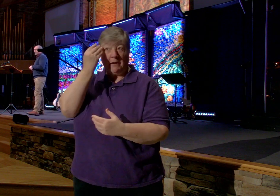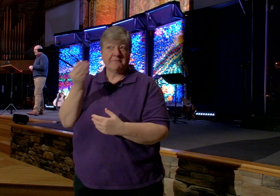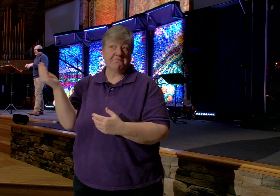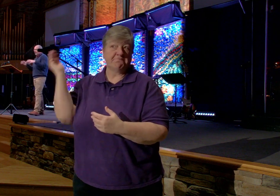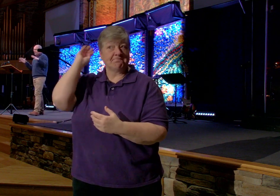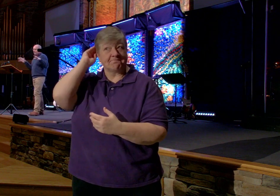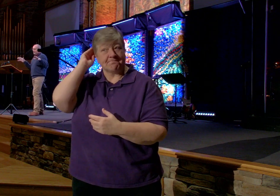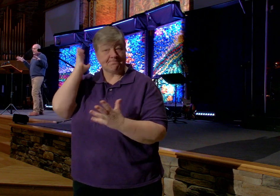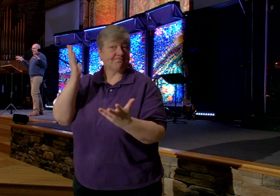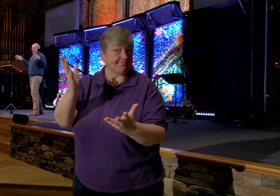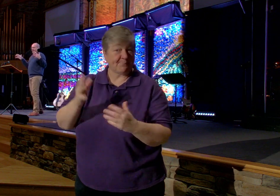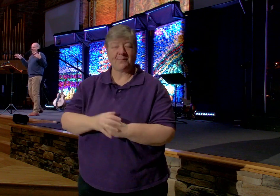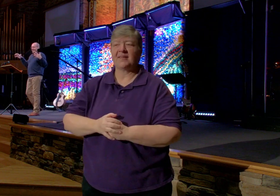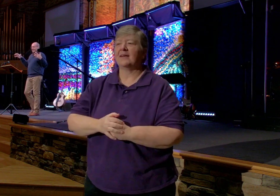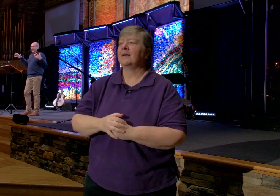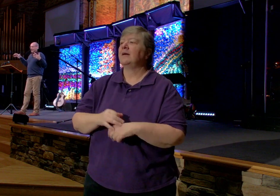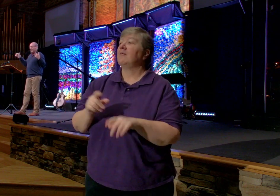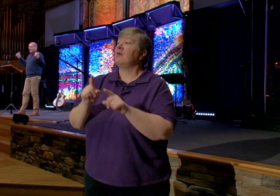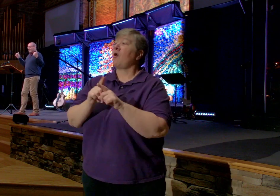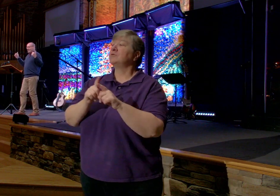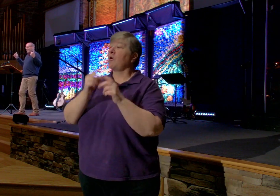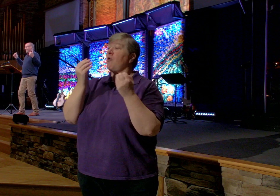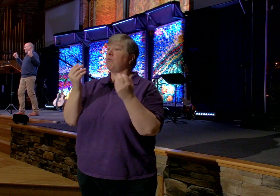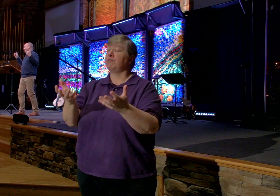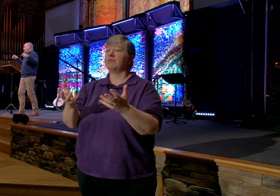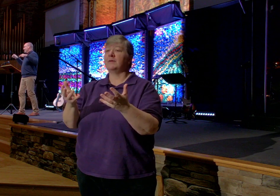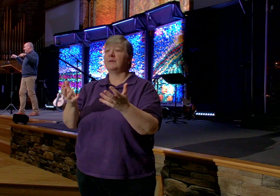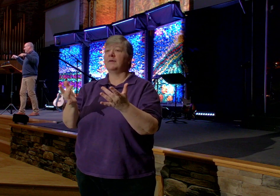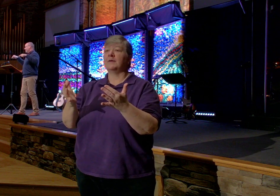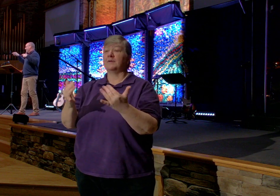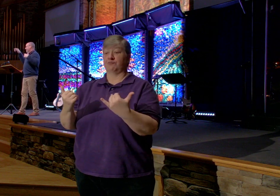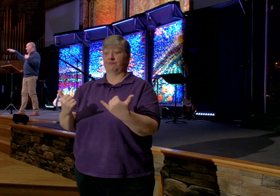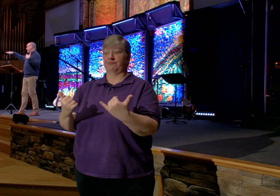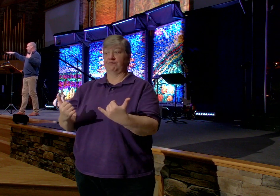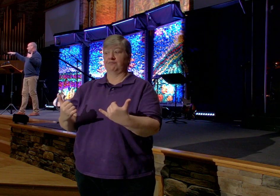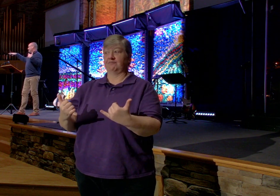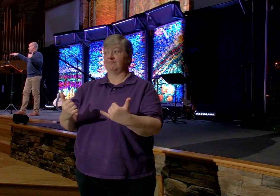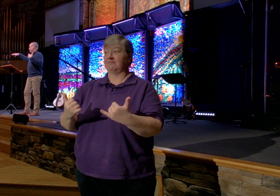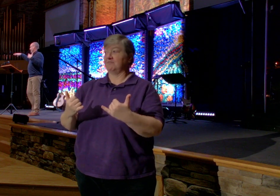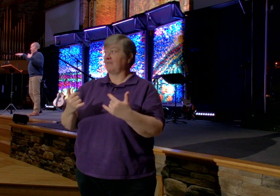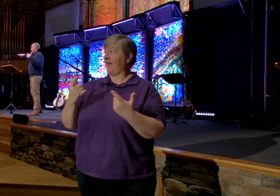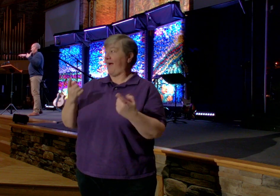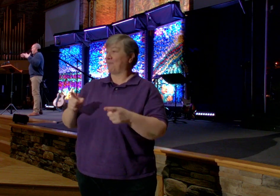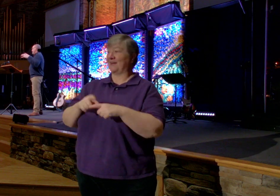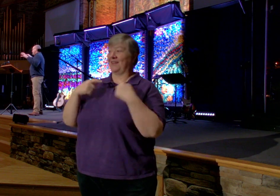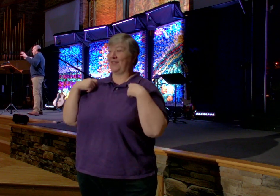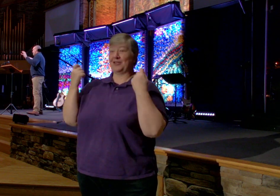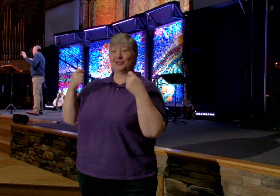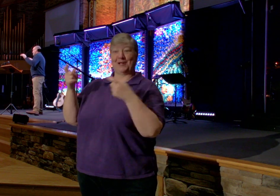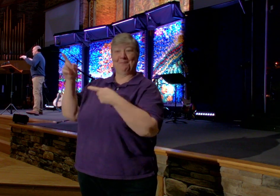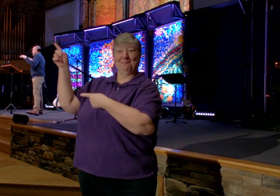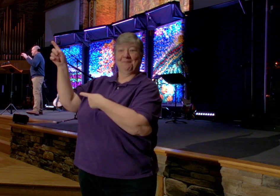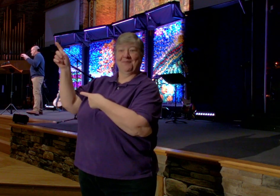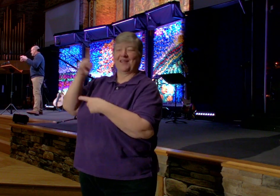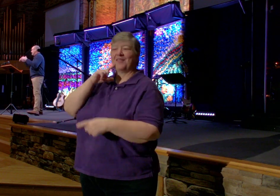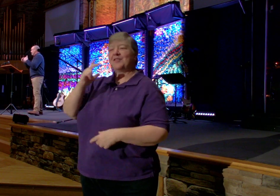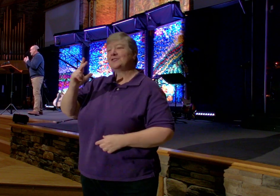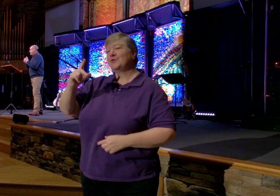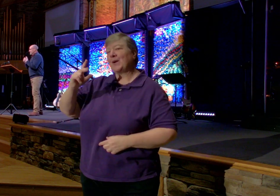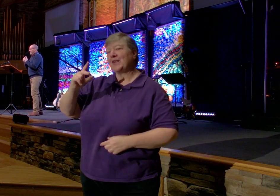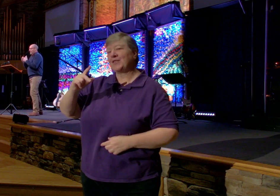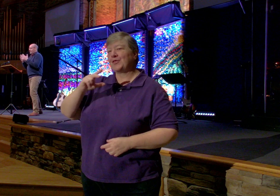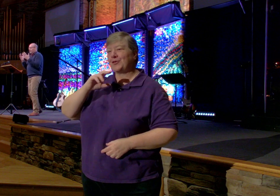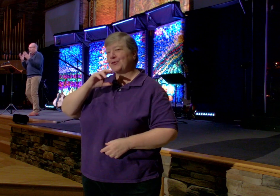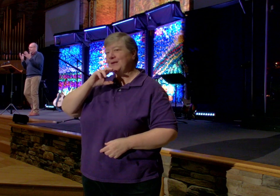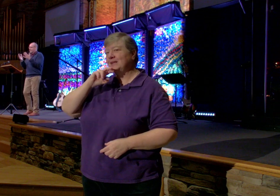keep that in mind. And then also just want to let you know that right now, going on in the gym, there are